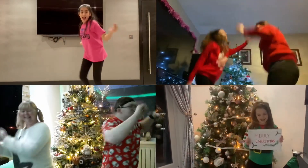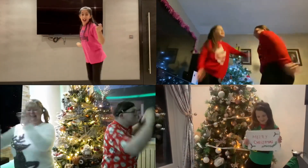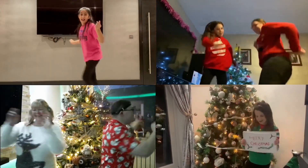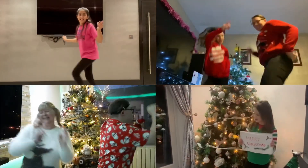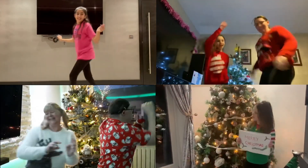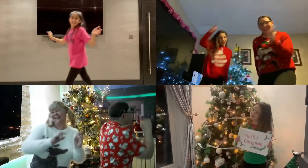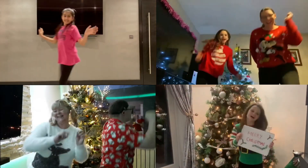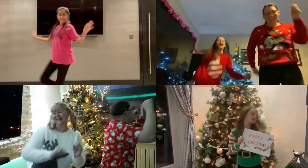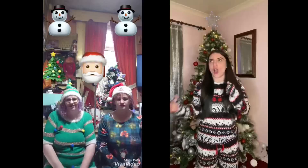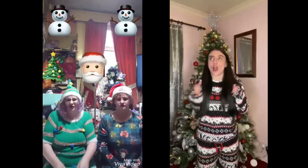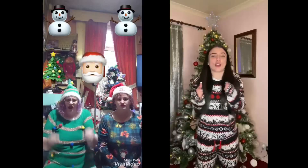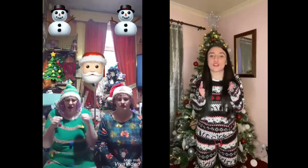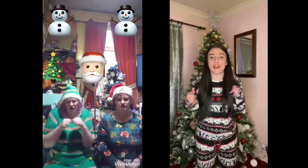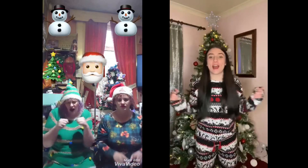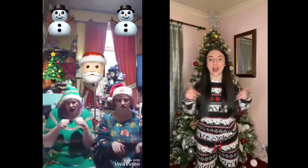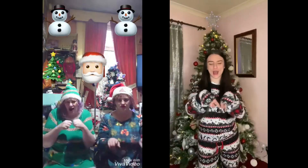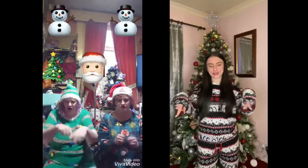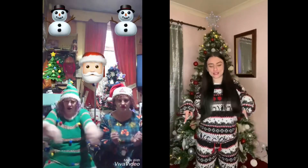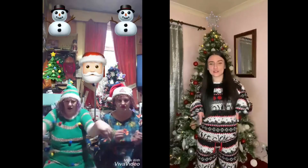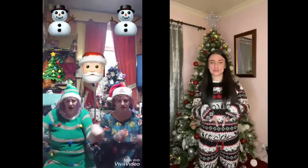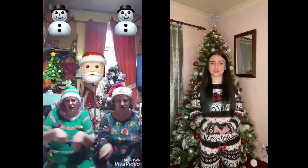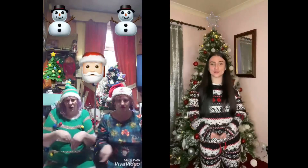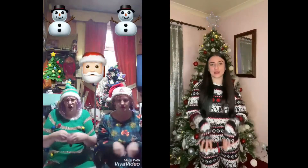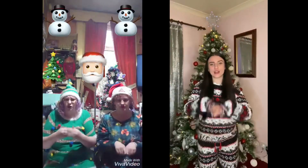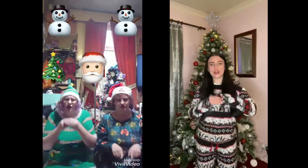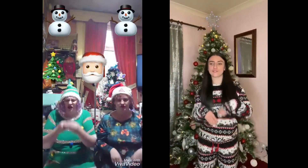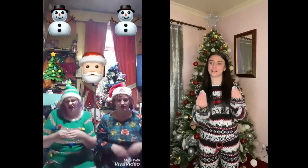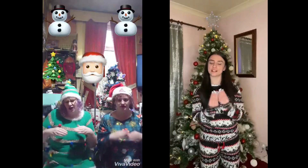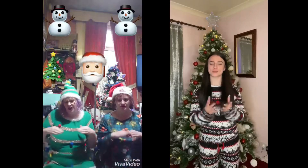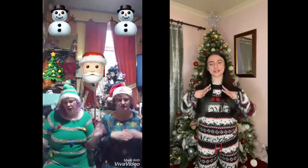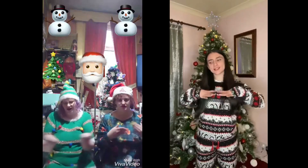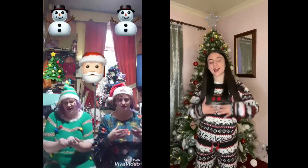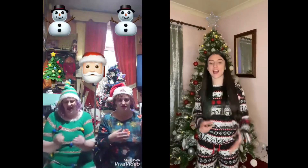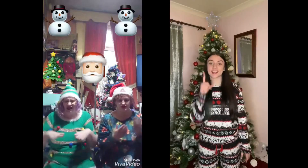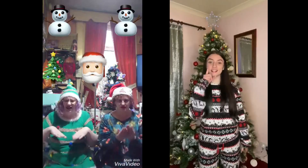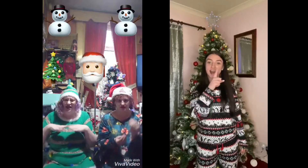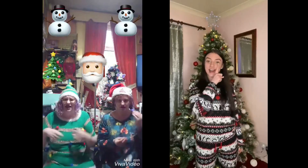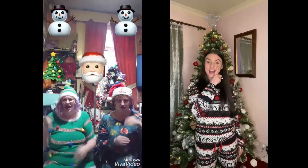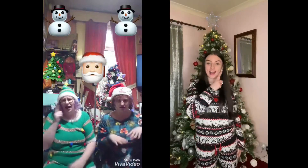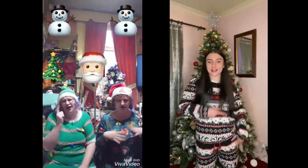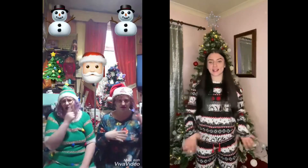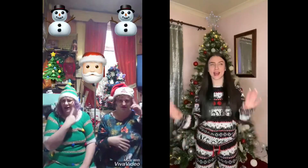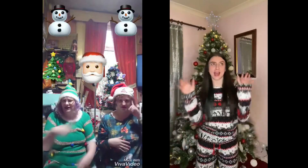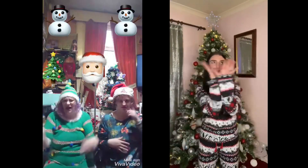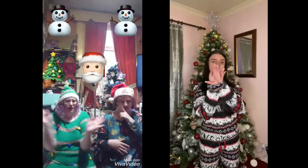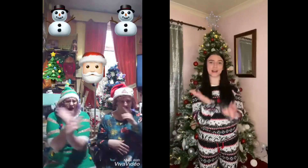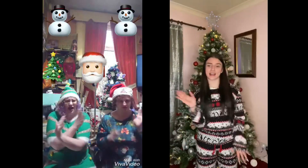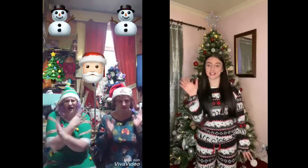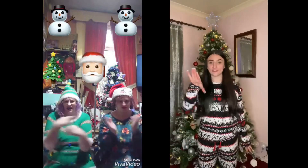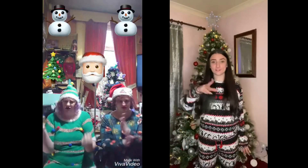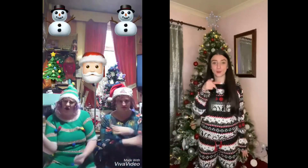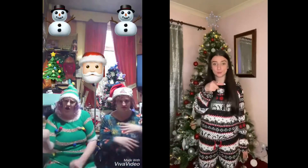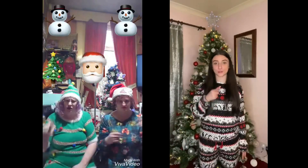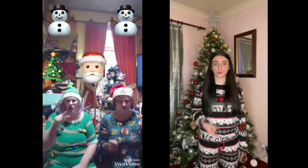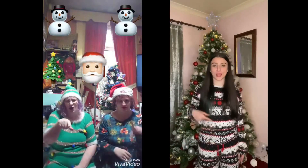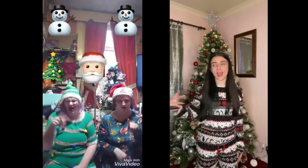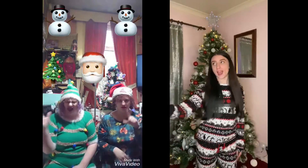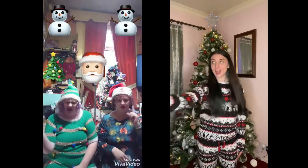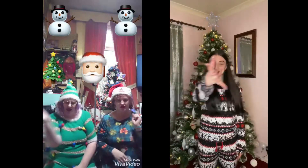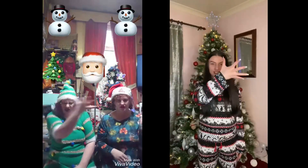A crowded room Friends with tired eyes I'm hiding from you And